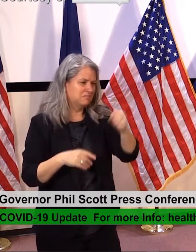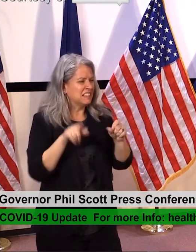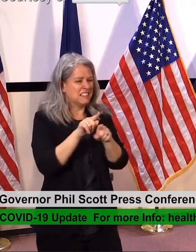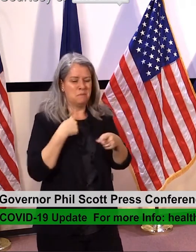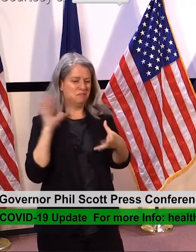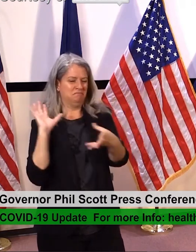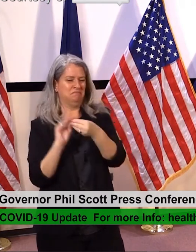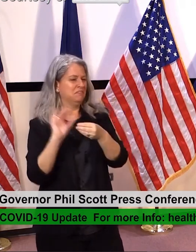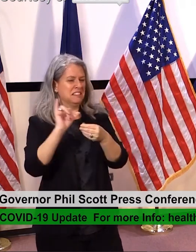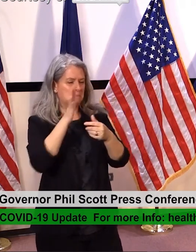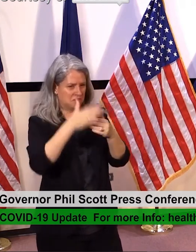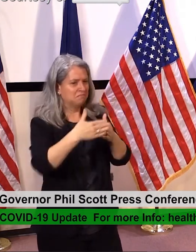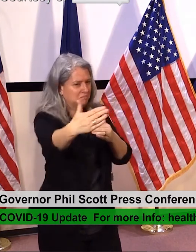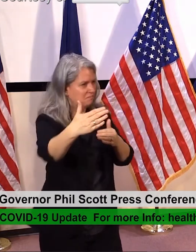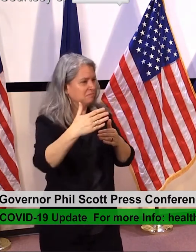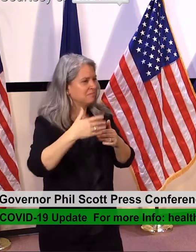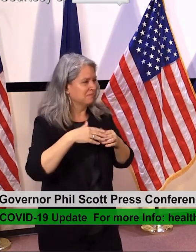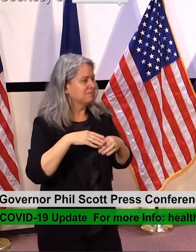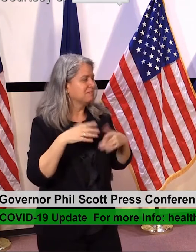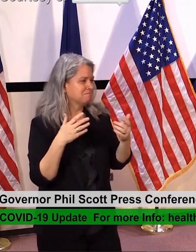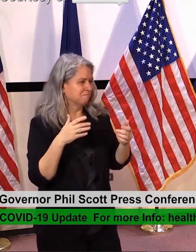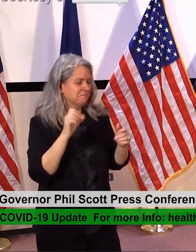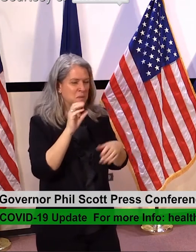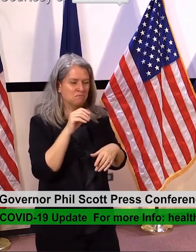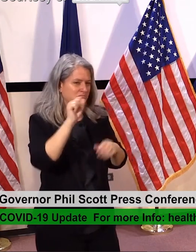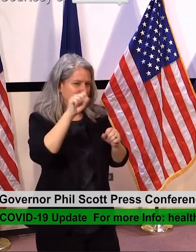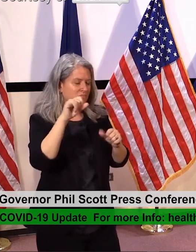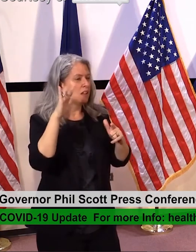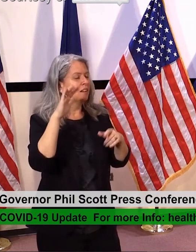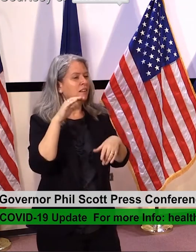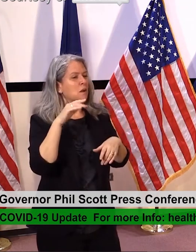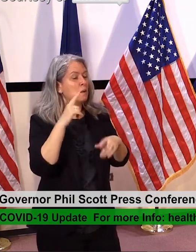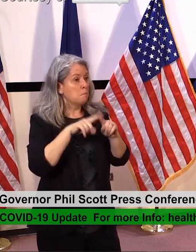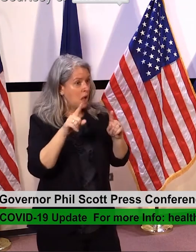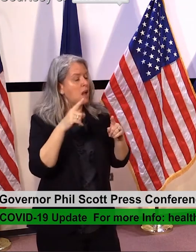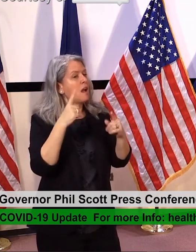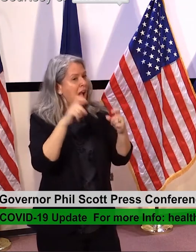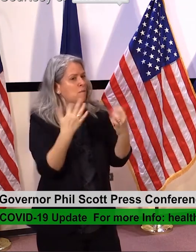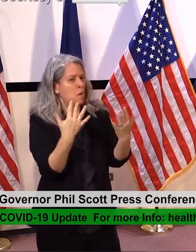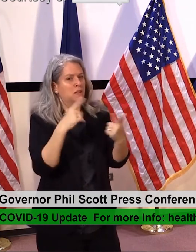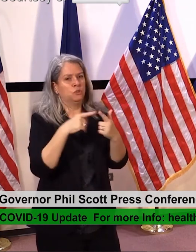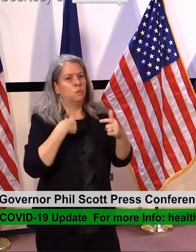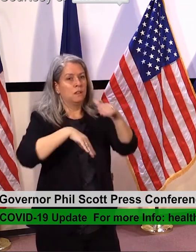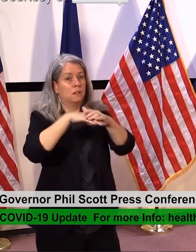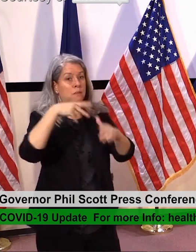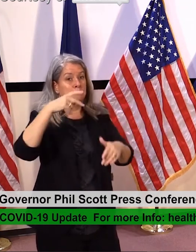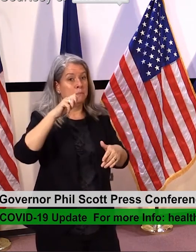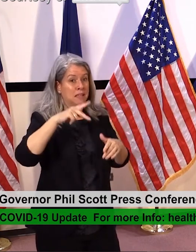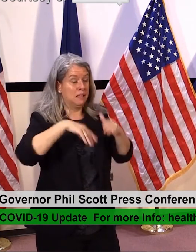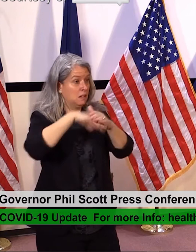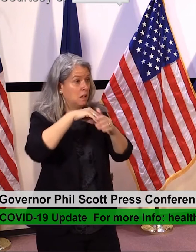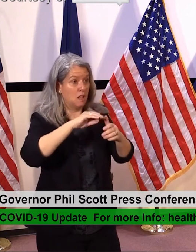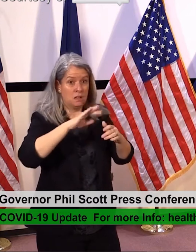other side of this. So we'll continue to wait until we peak and then make certain that